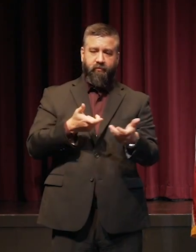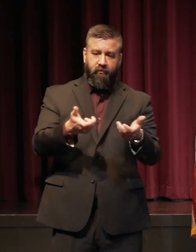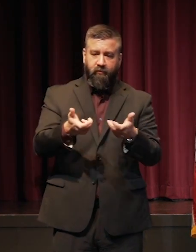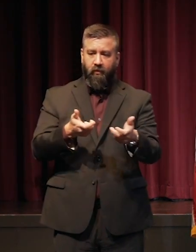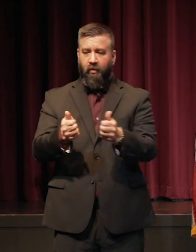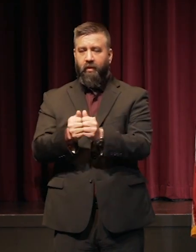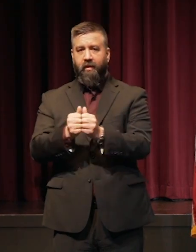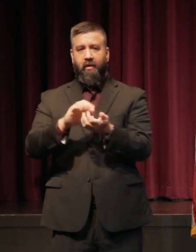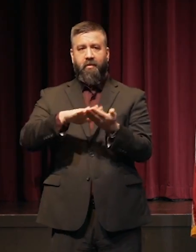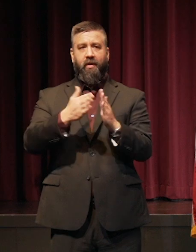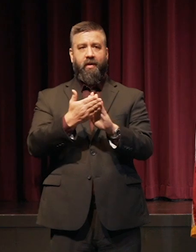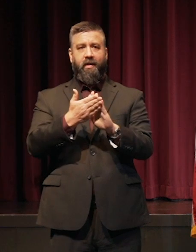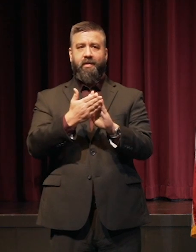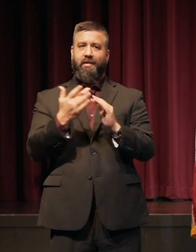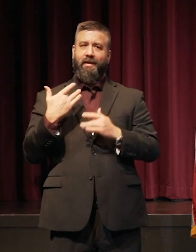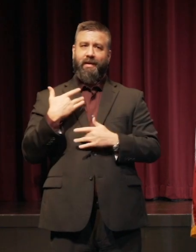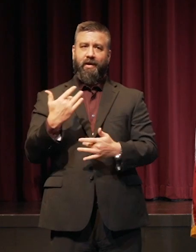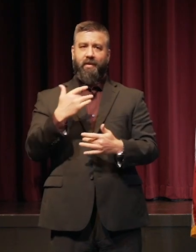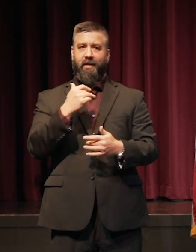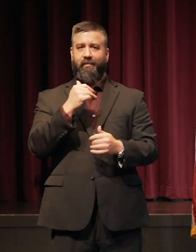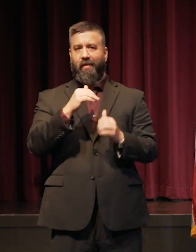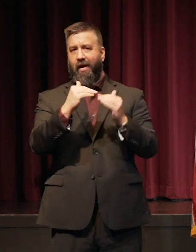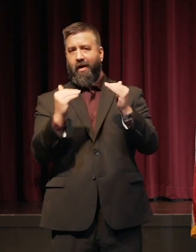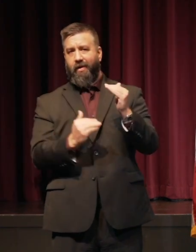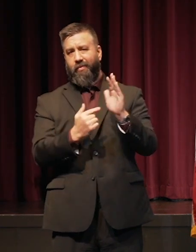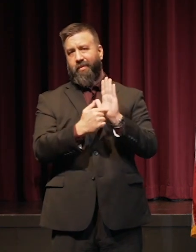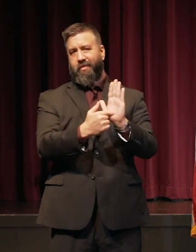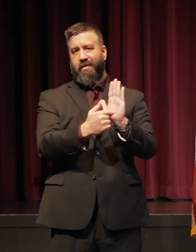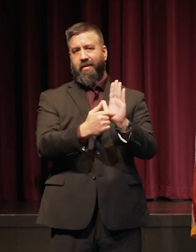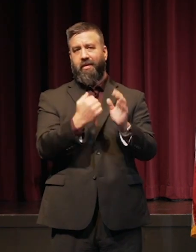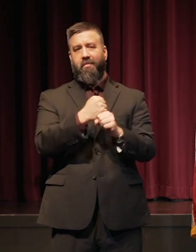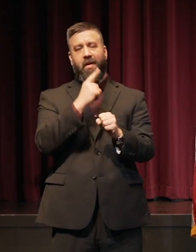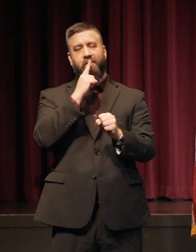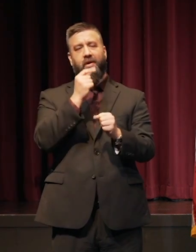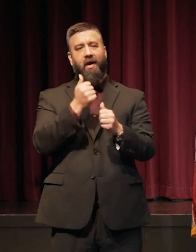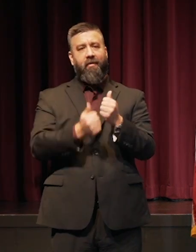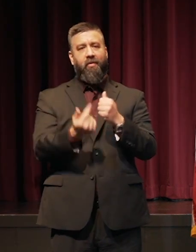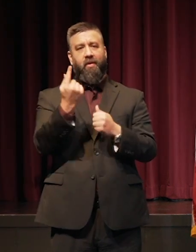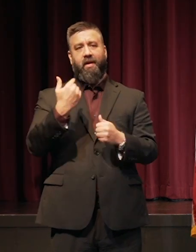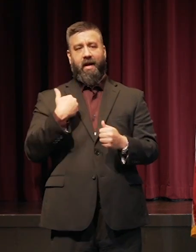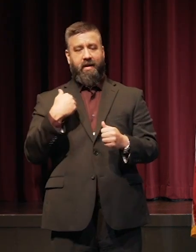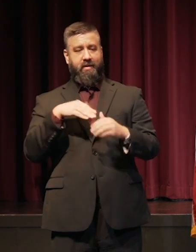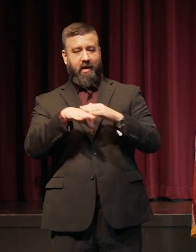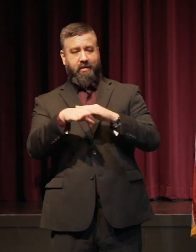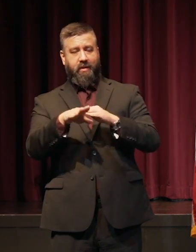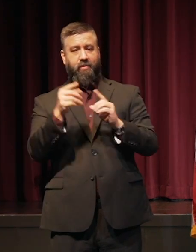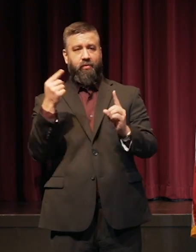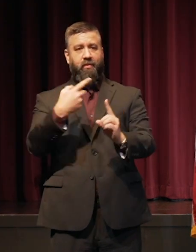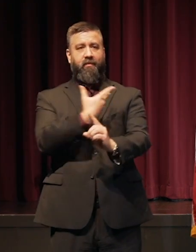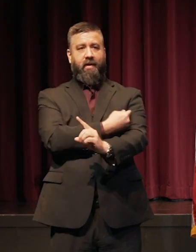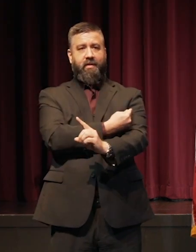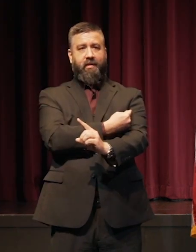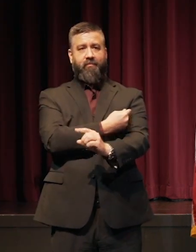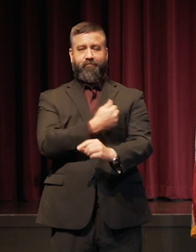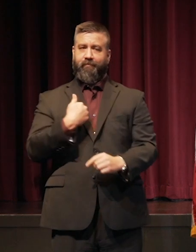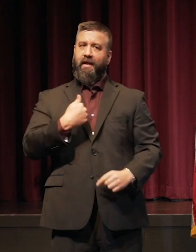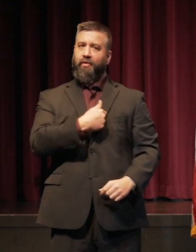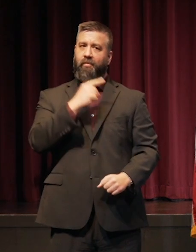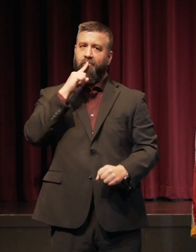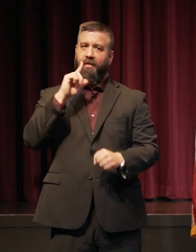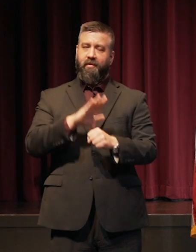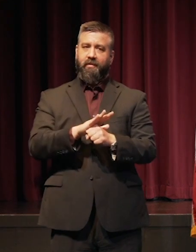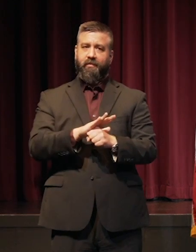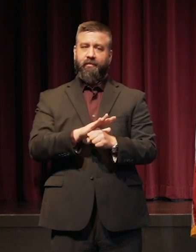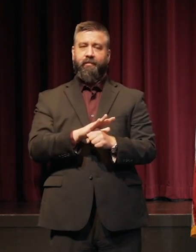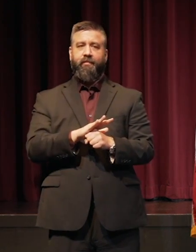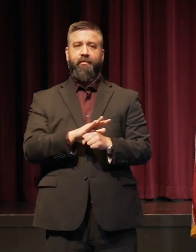that are underrepresented to ensure that everyone has access to the vaccine. And that's our commitment in St. Louis County. And our